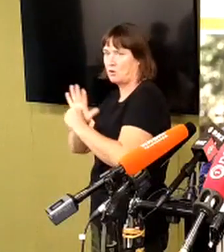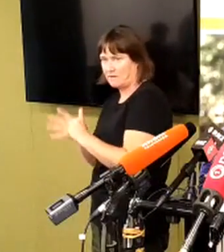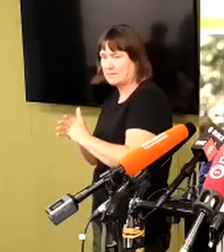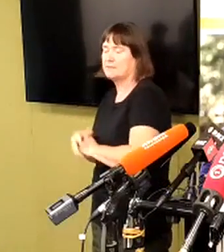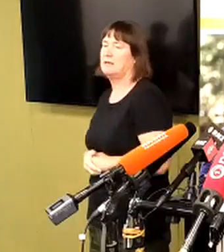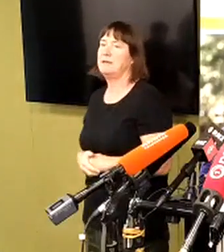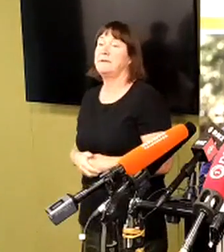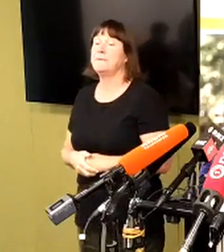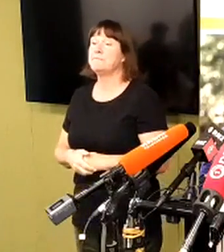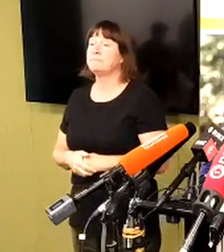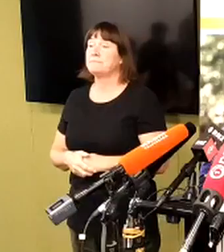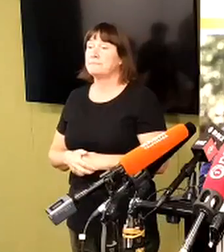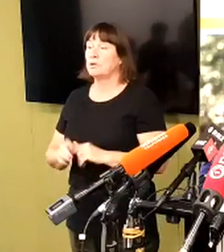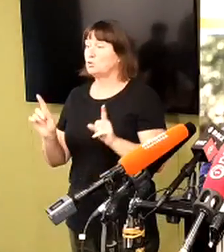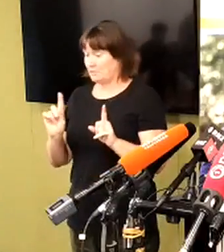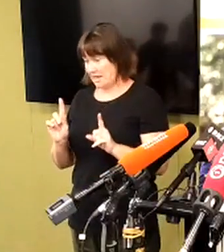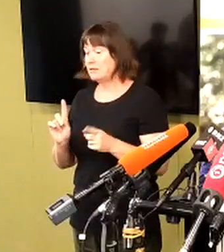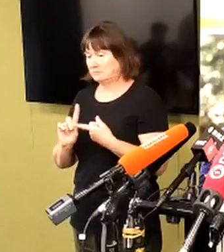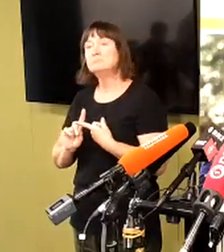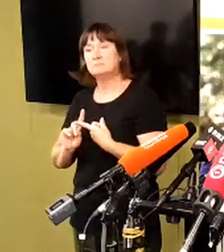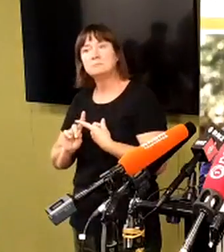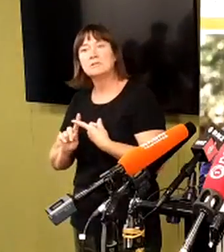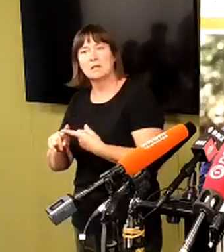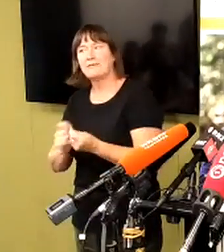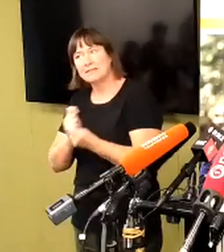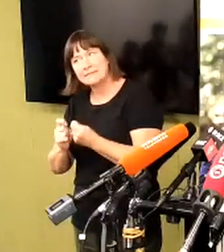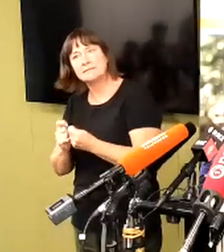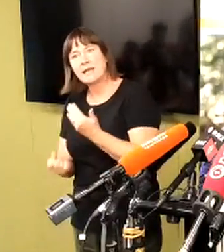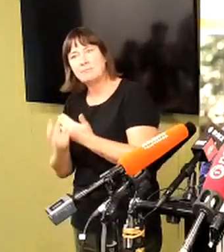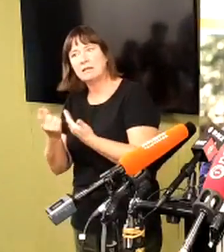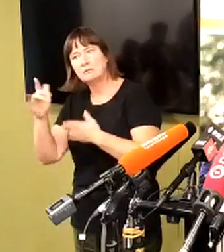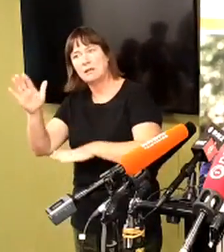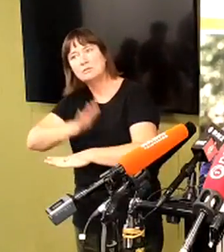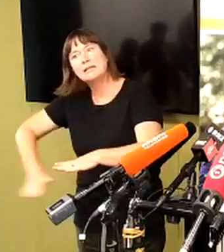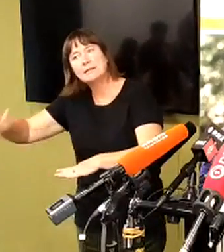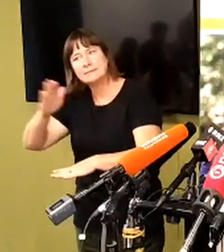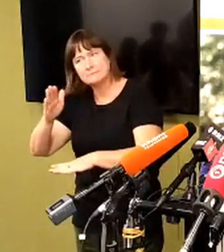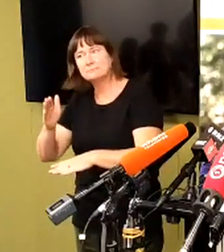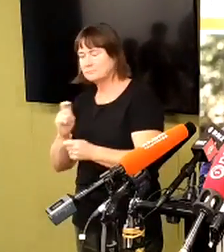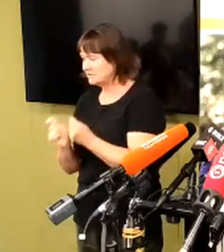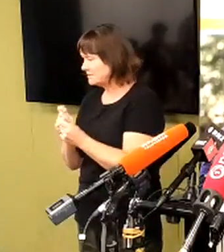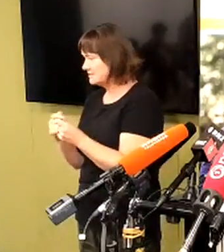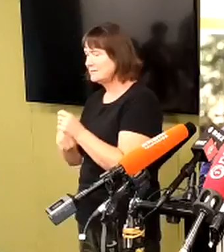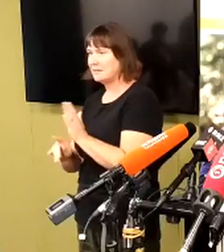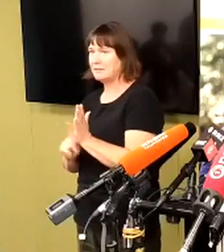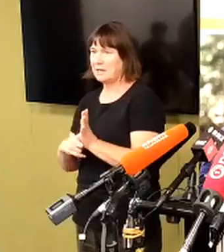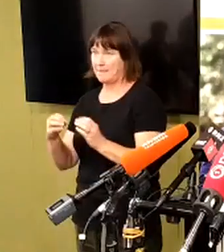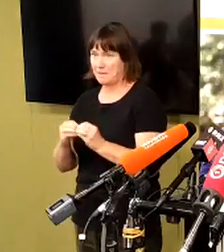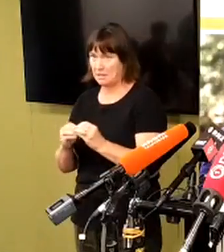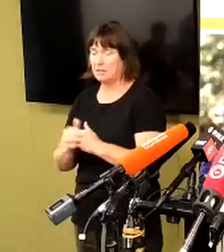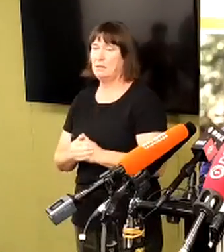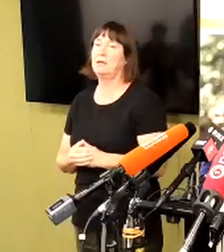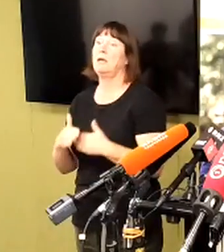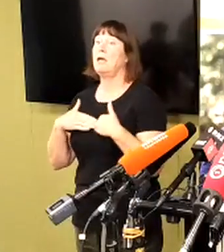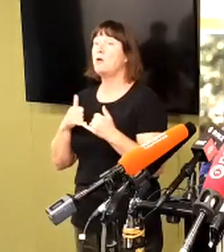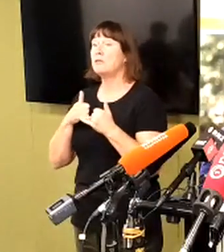Today, as every day, there is a number of tests being run around the country in the labs. Healthline continues to take a large